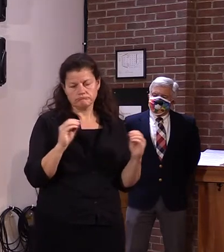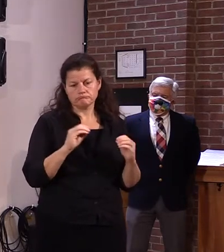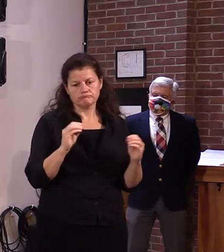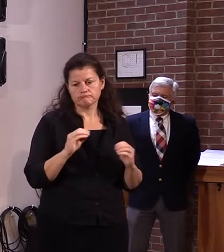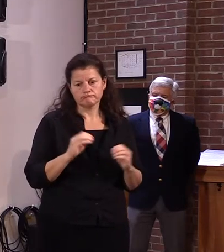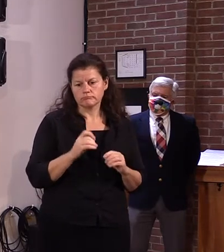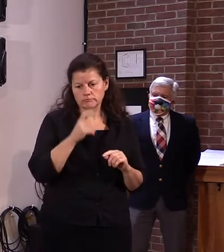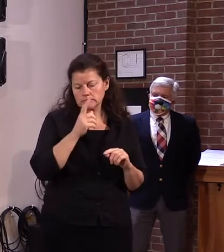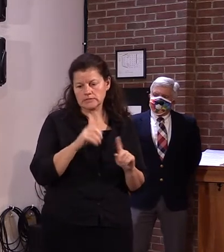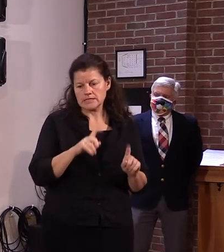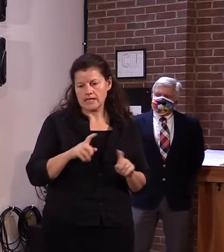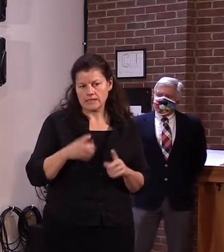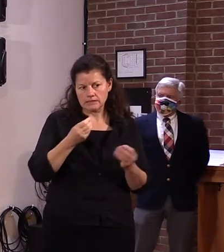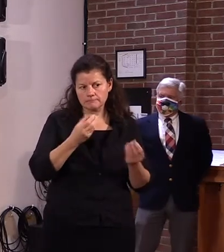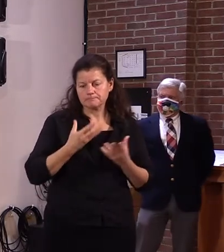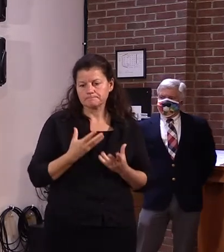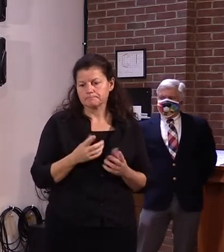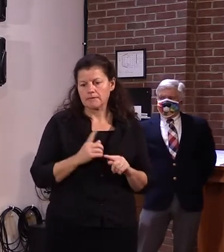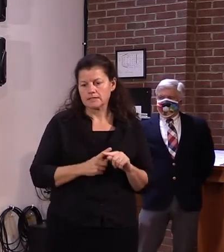All right, thank you.